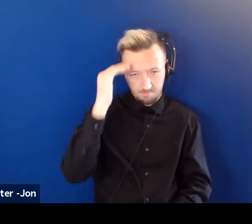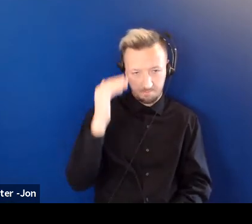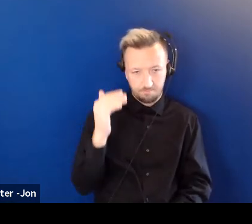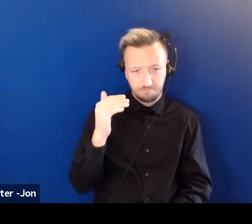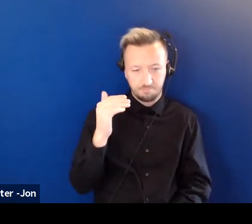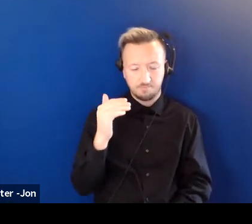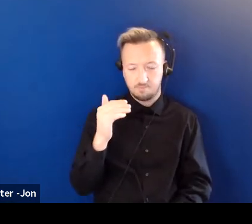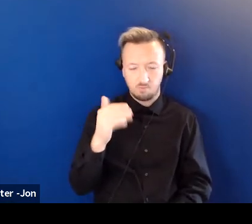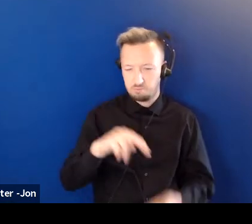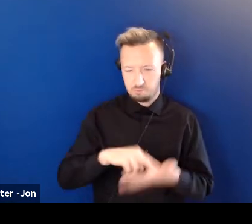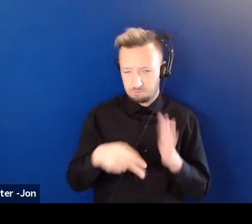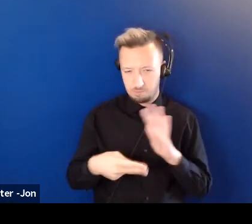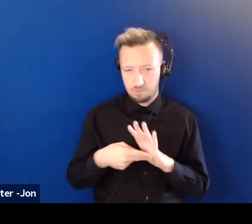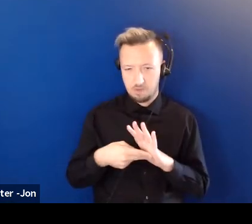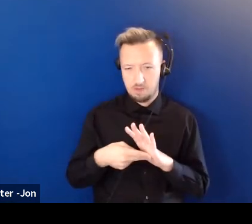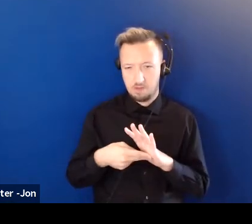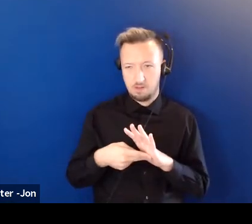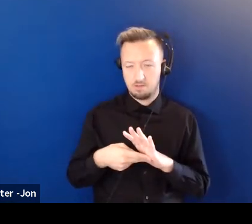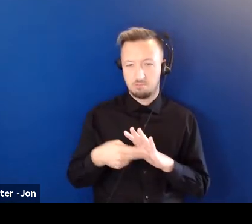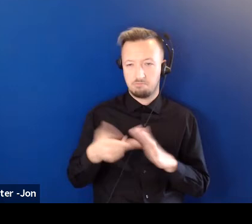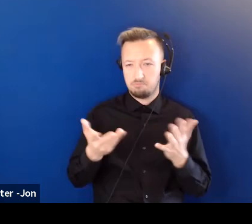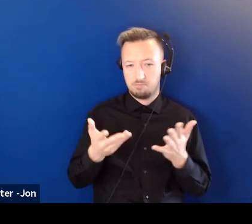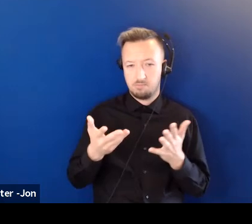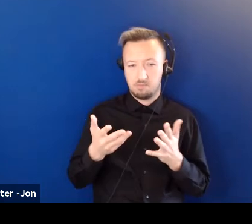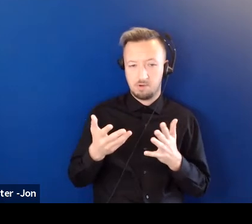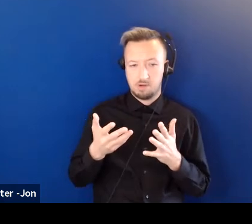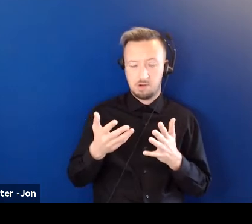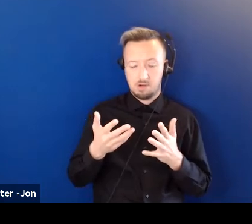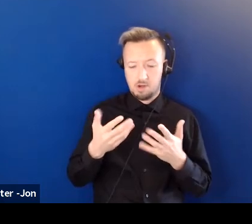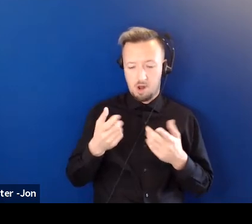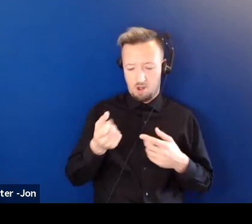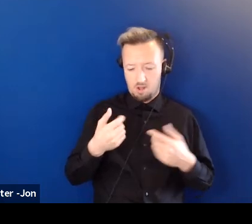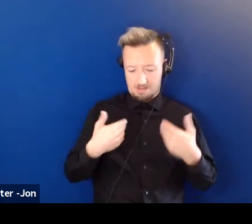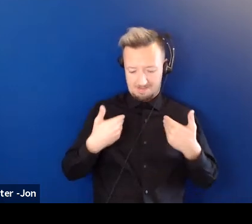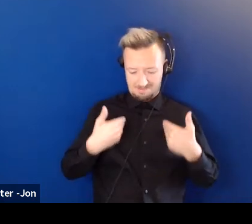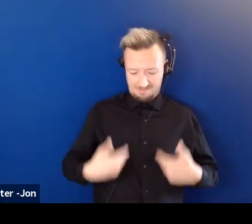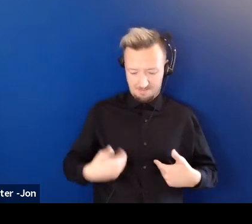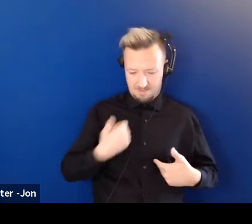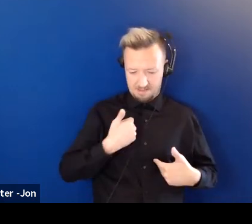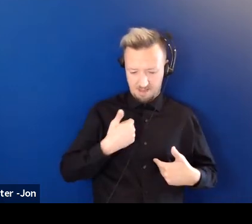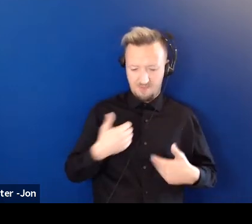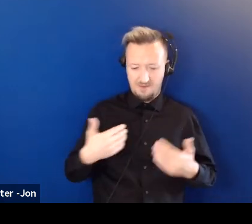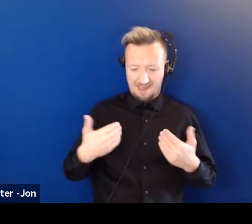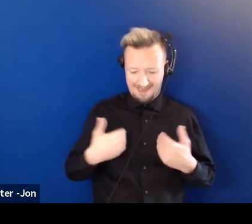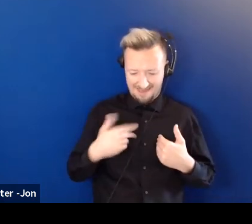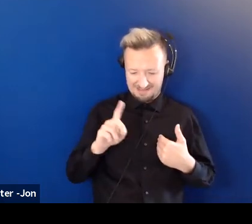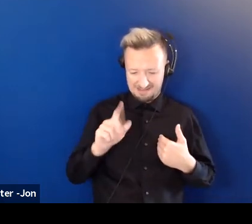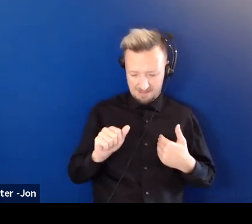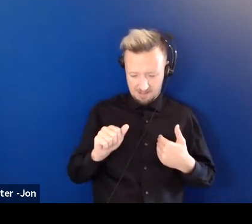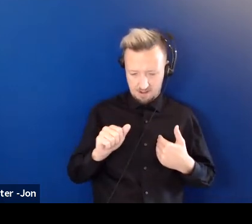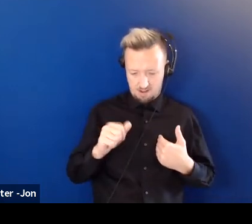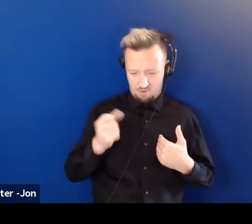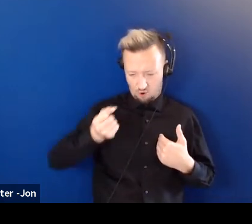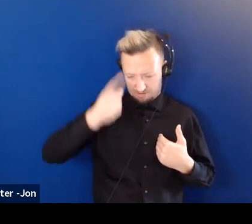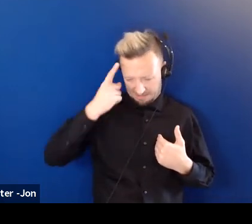Acknowledging and understanding, what I mean by this is acknowledging and understanding that you are an individual with a disability. For our